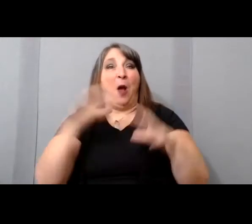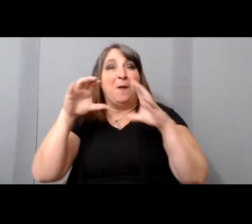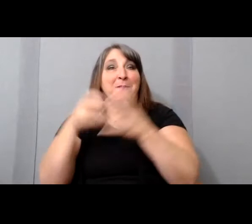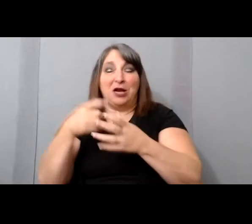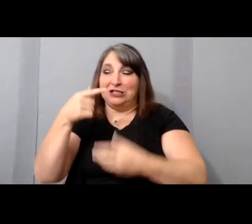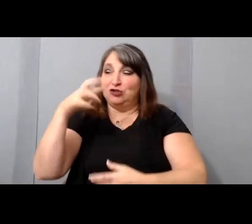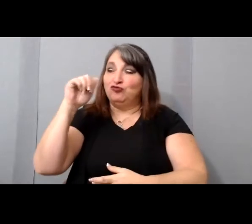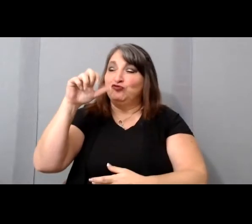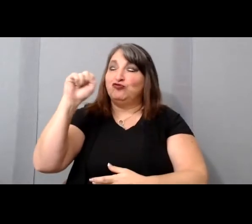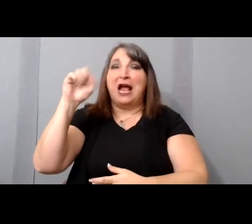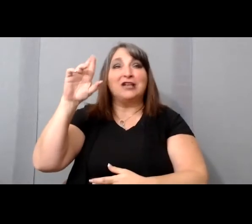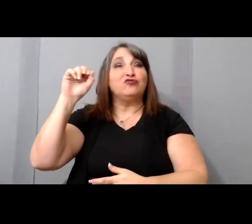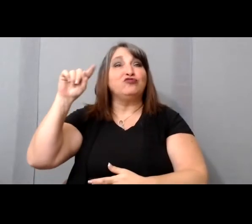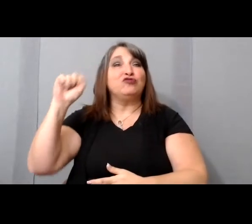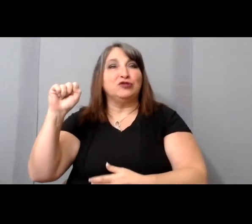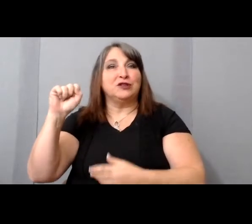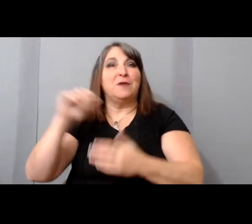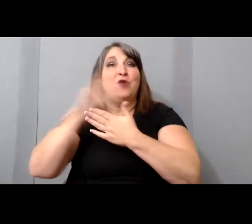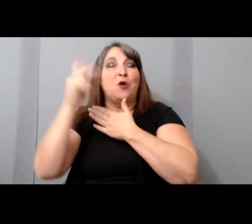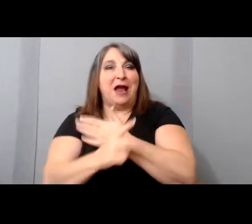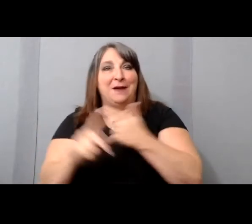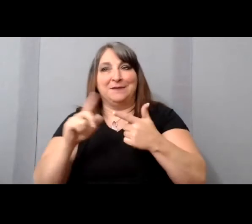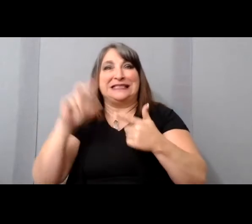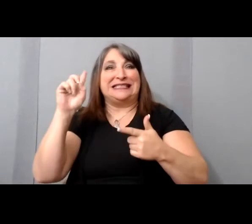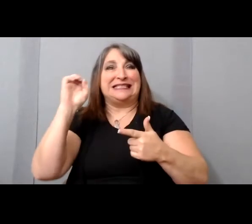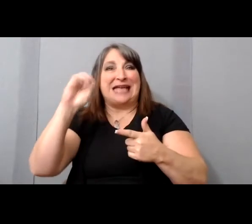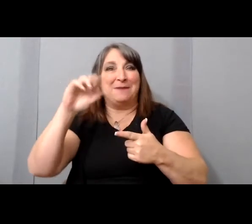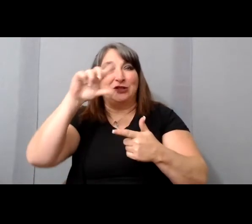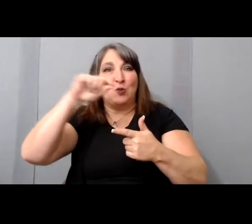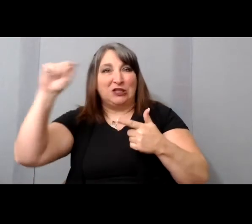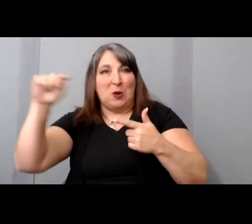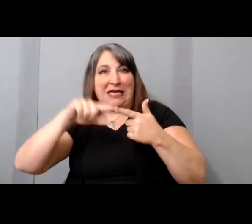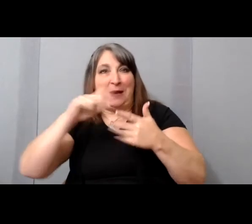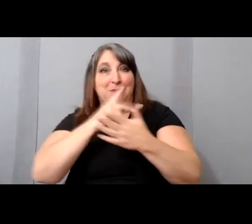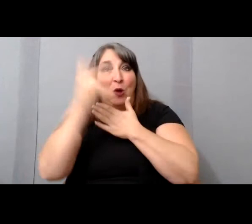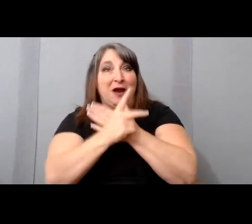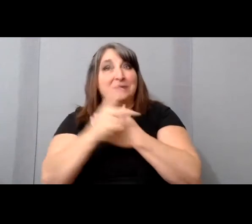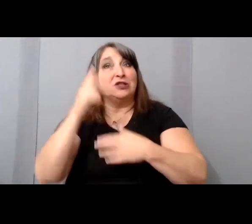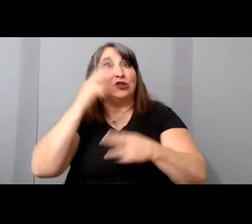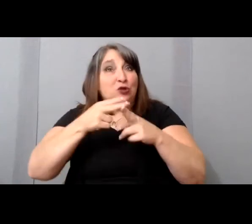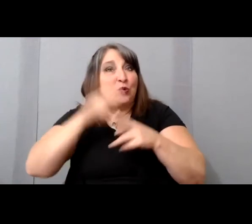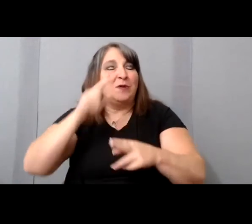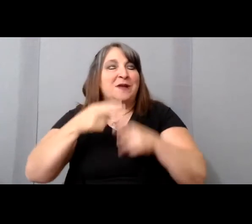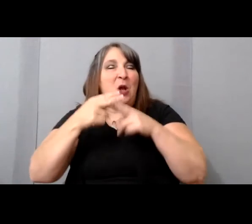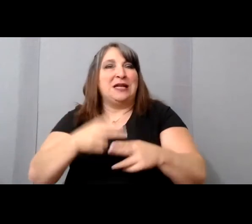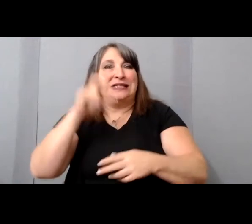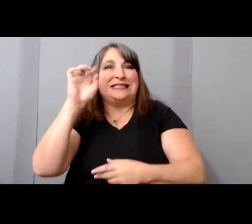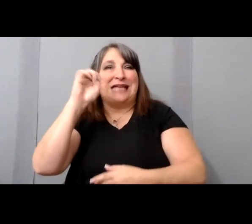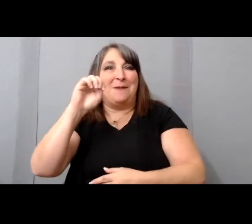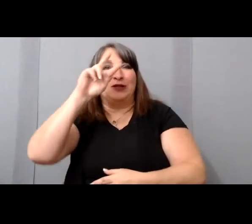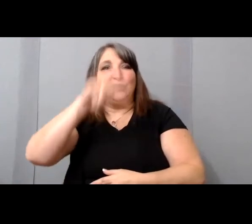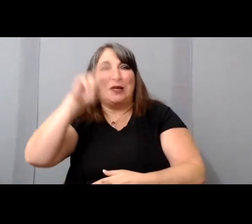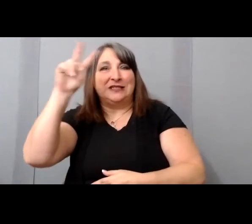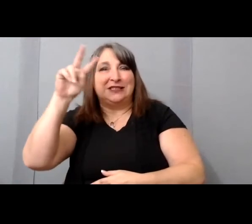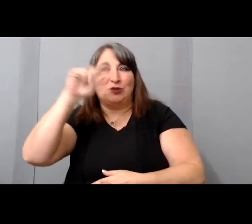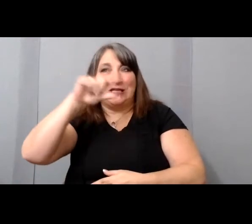our party's pitch-in program, DEM 2020, which will soon to be DEM 2022. This